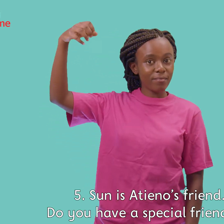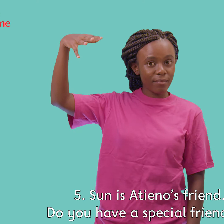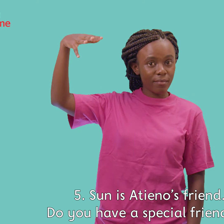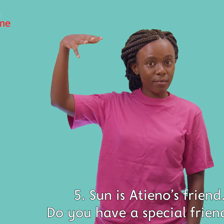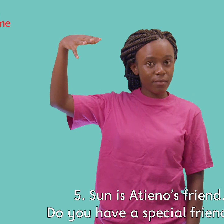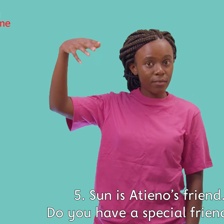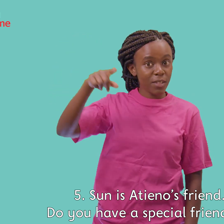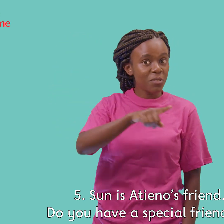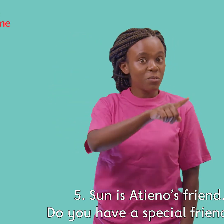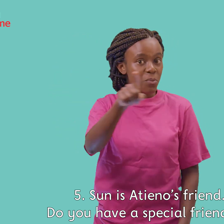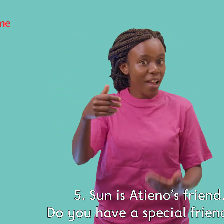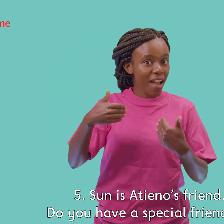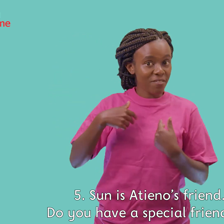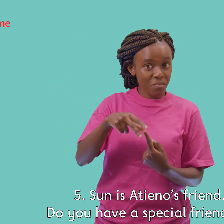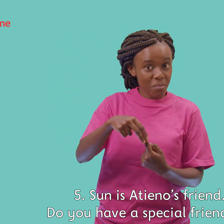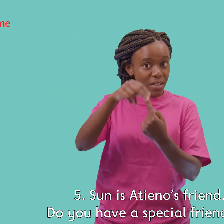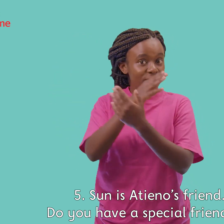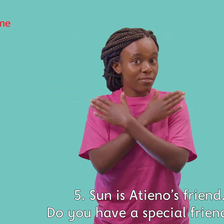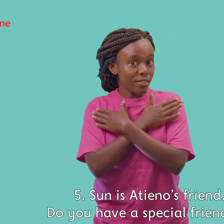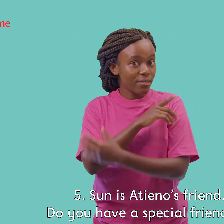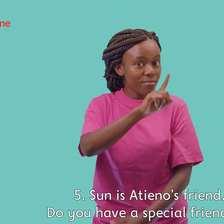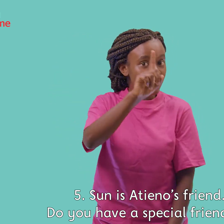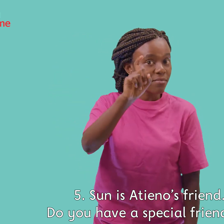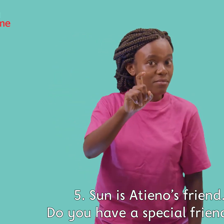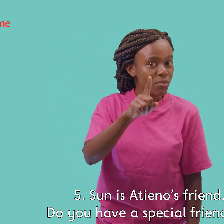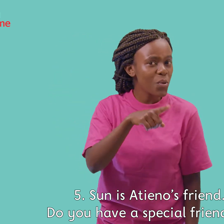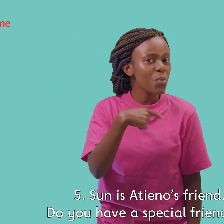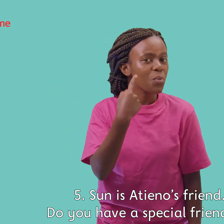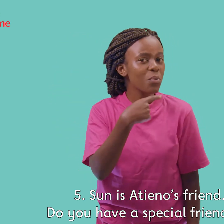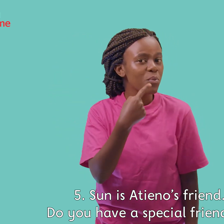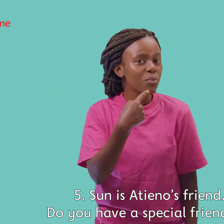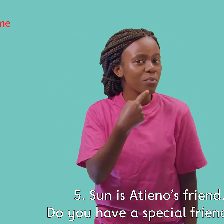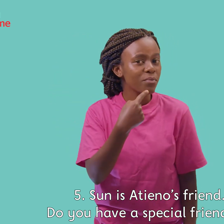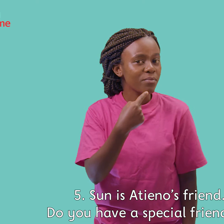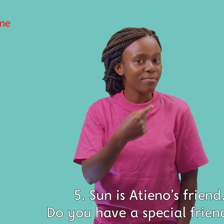San is Atieno's friend. Do you have a special friend? Who?